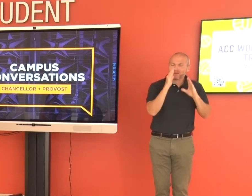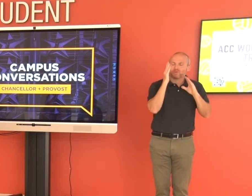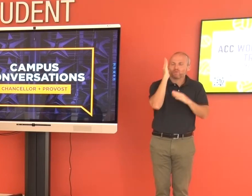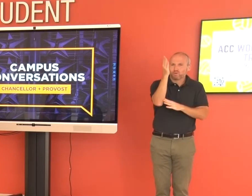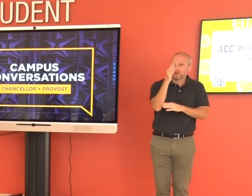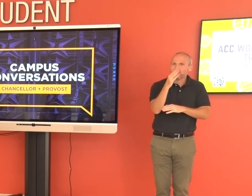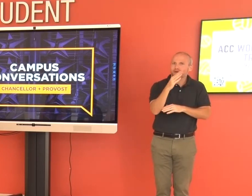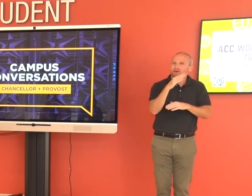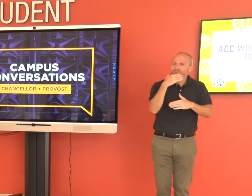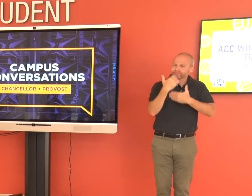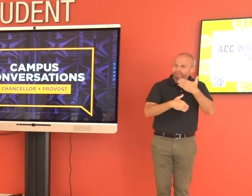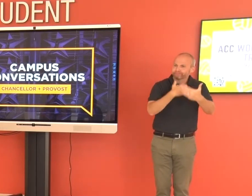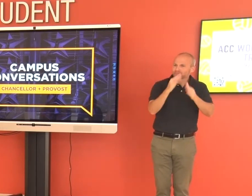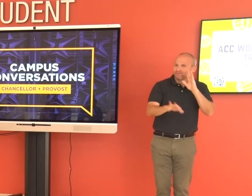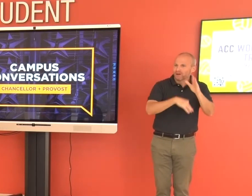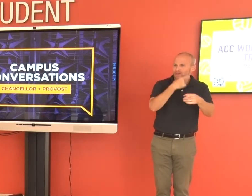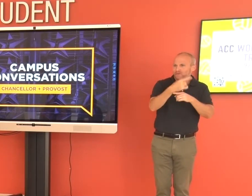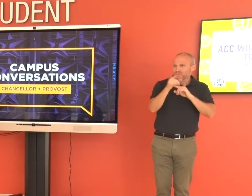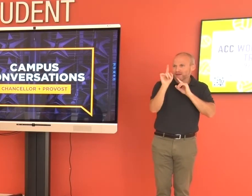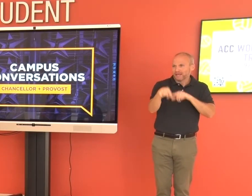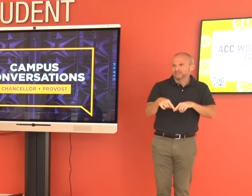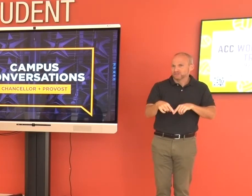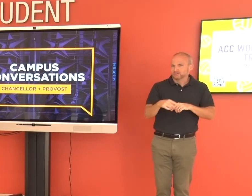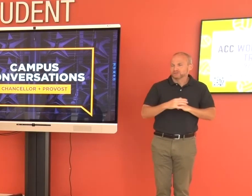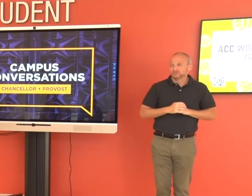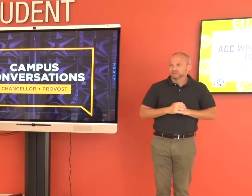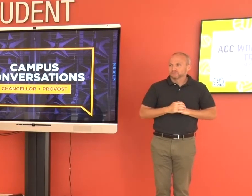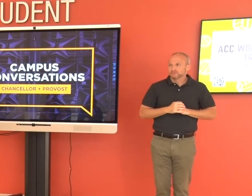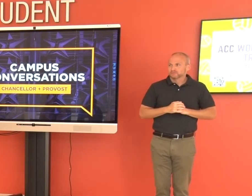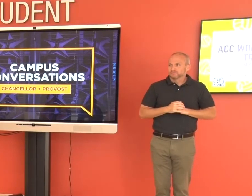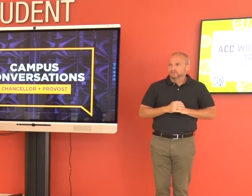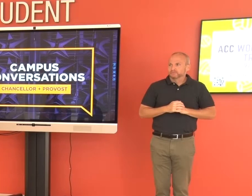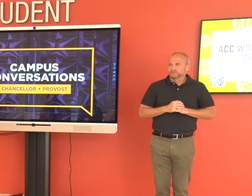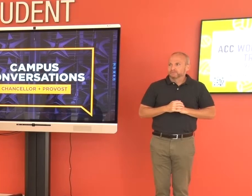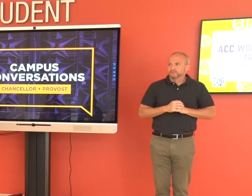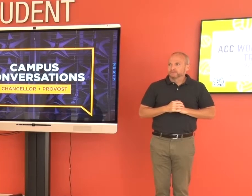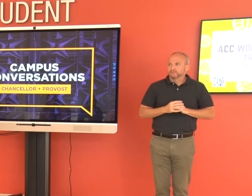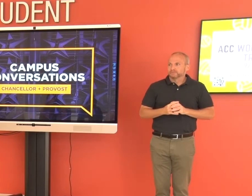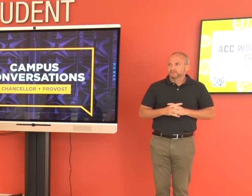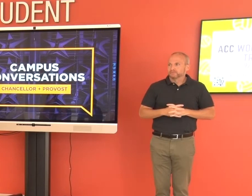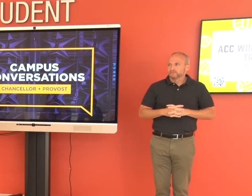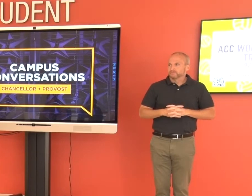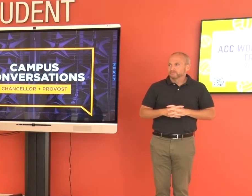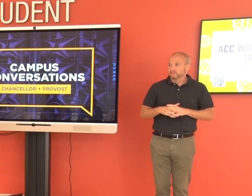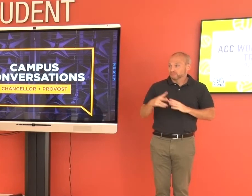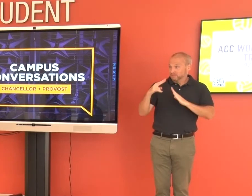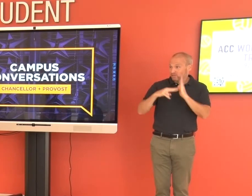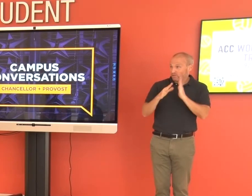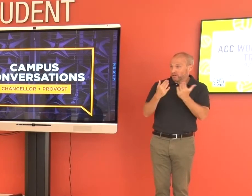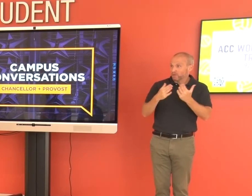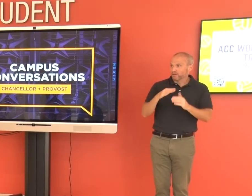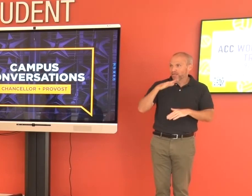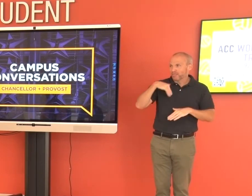forward with the right answers to, you know, for the right reasons. Have you read that? I